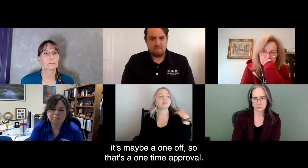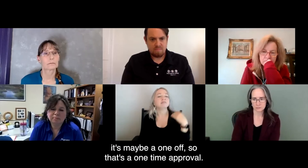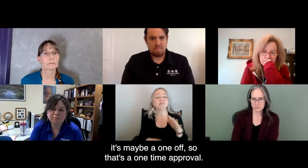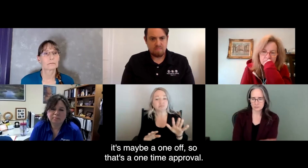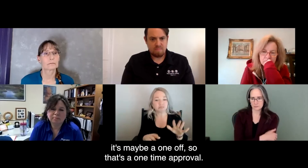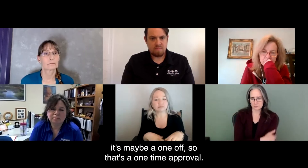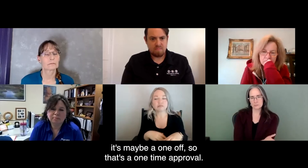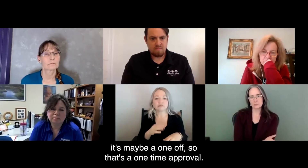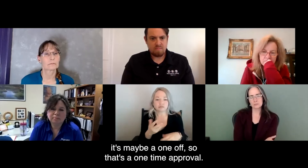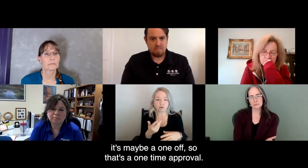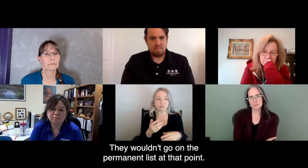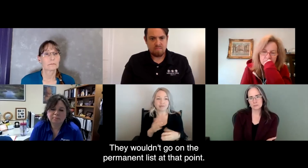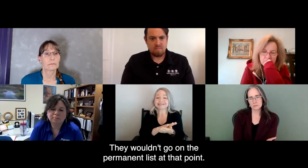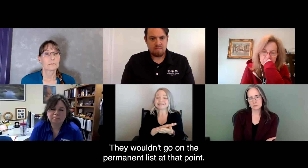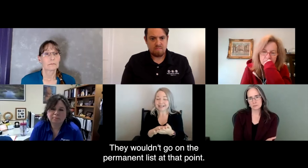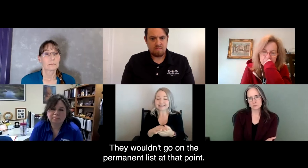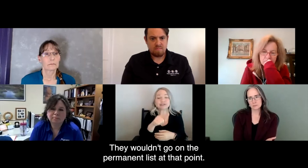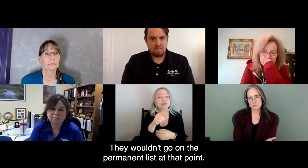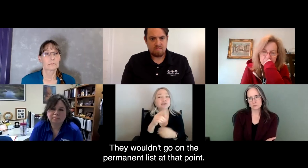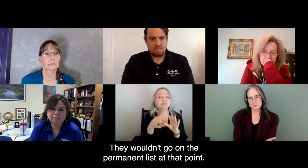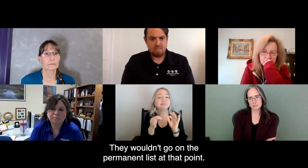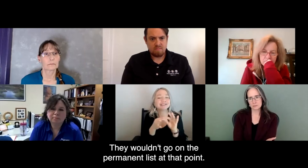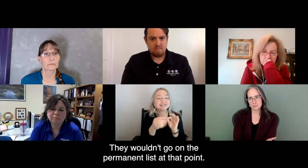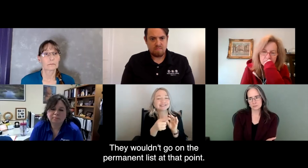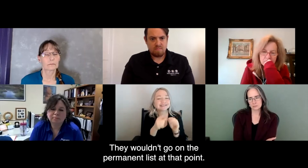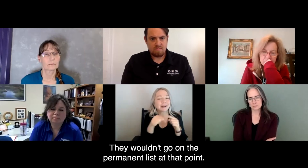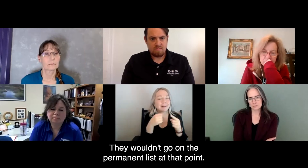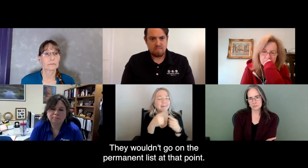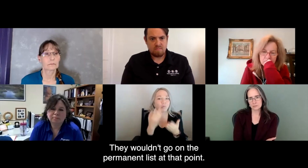a one-off, so that's a one-time approval. They wouldn't go on the permanent list at that point.